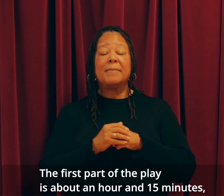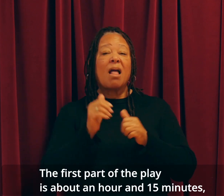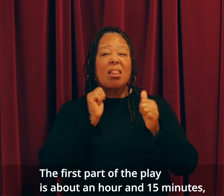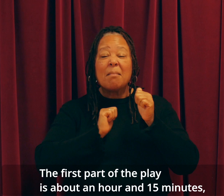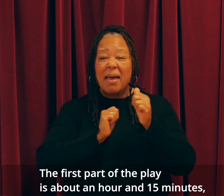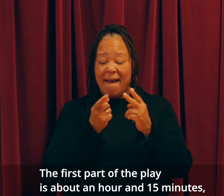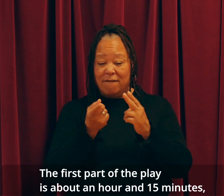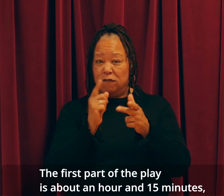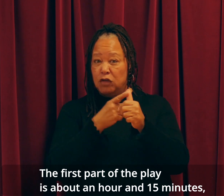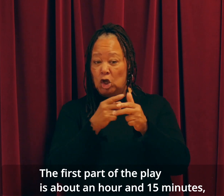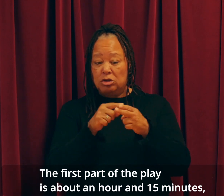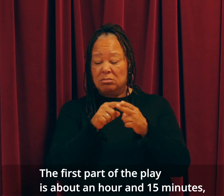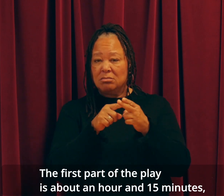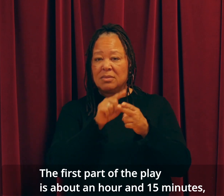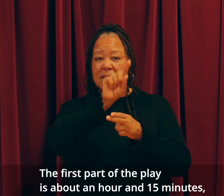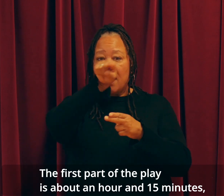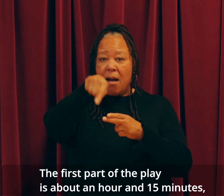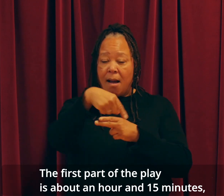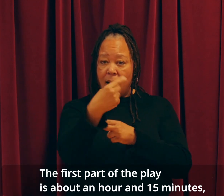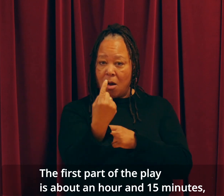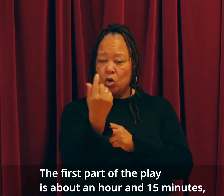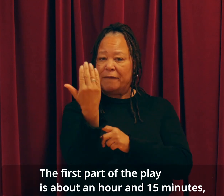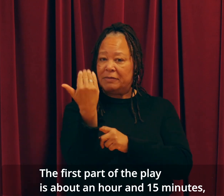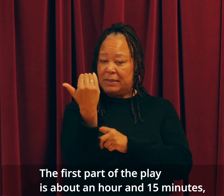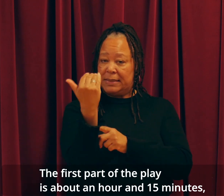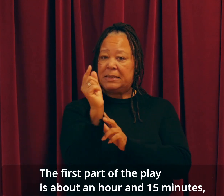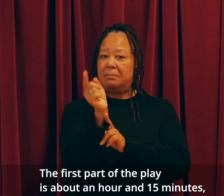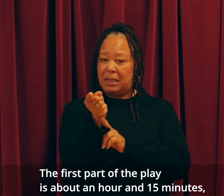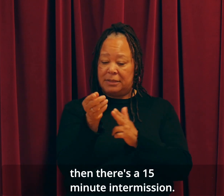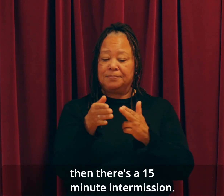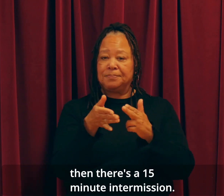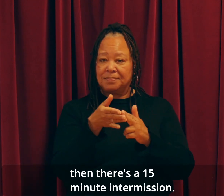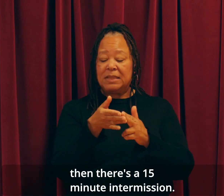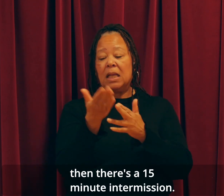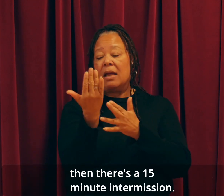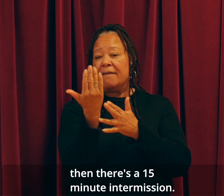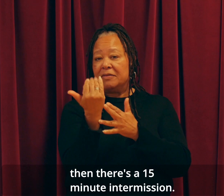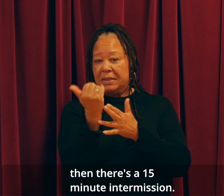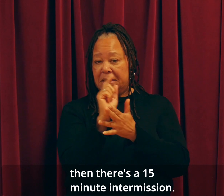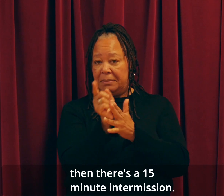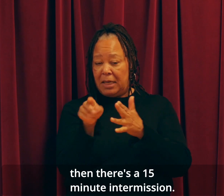The first part of the play is about an hour and 15 minutes. And then there's a 15-minute